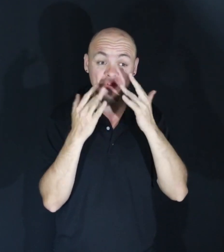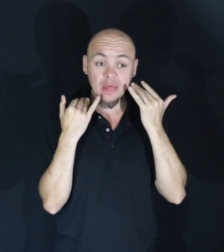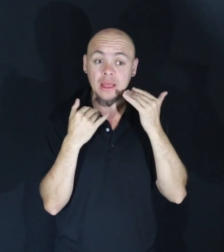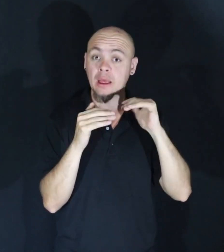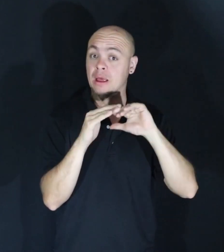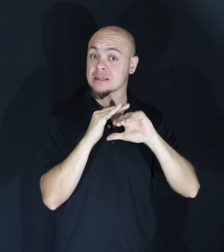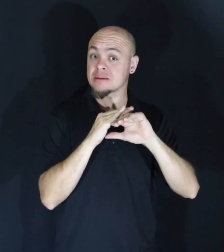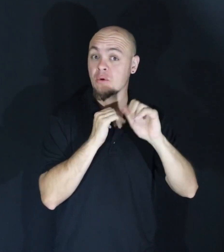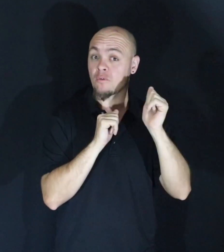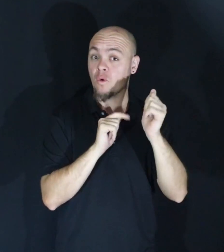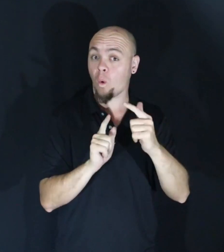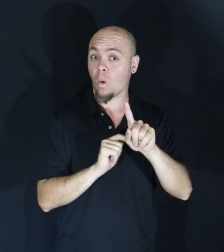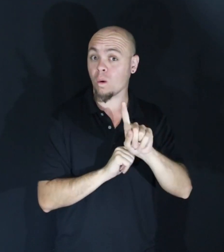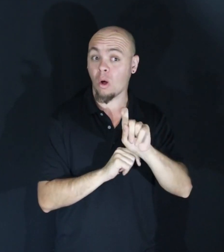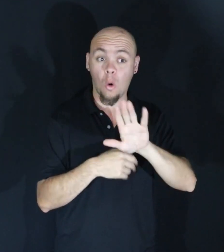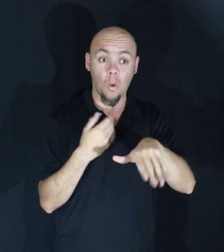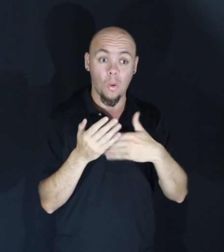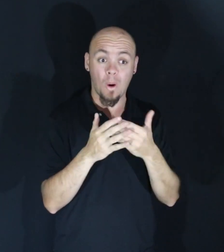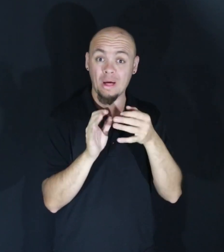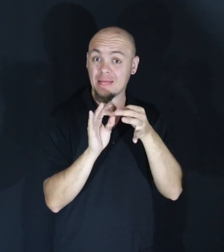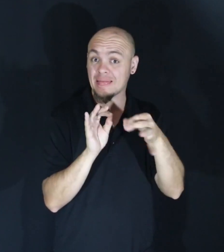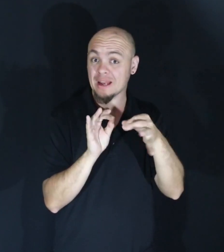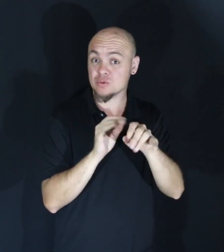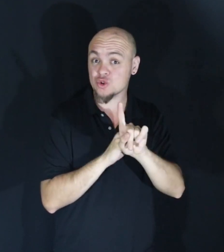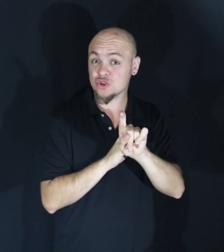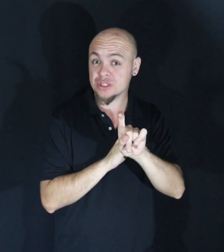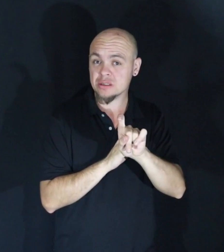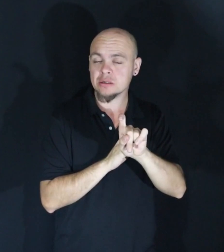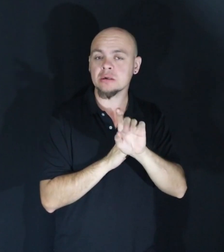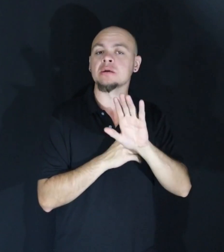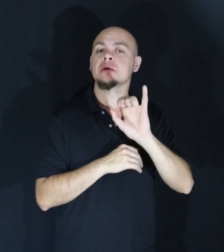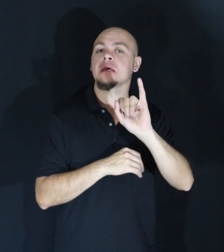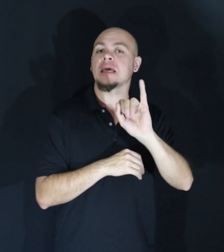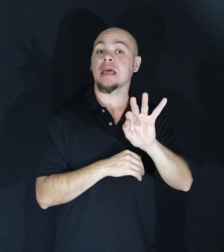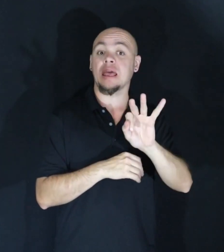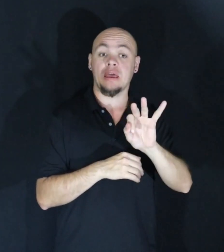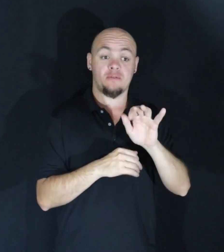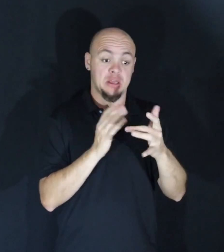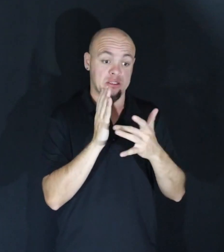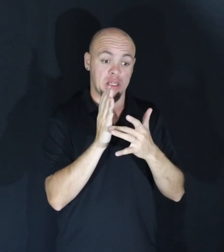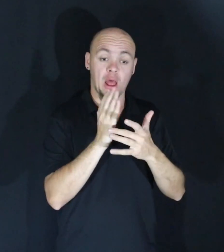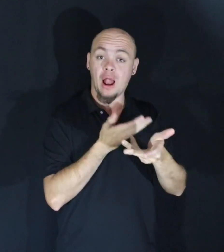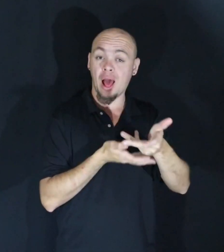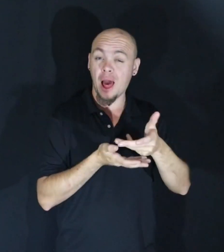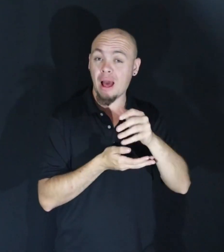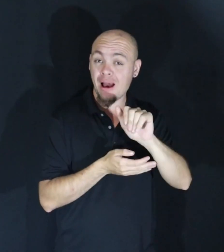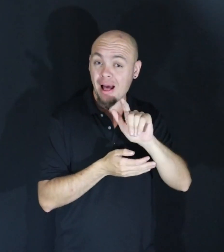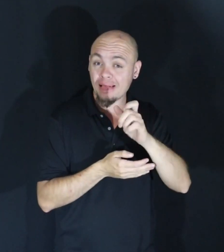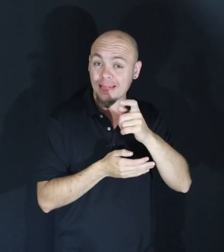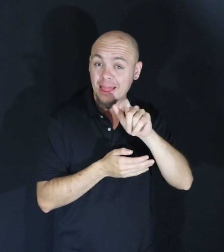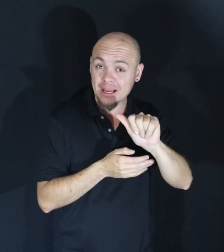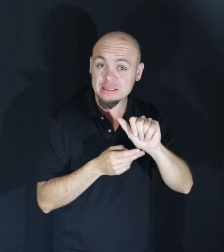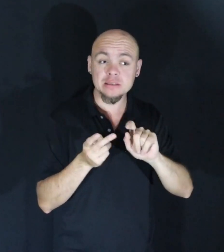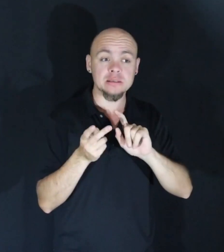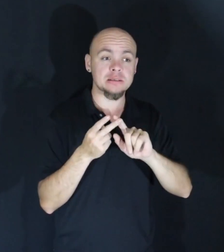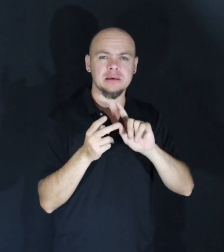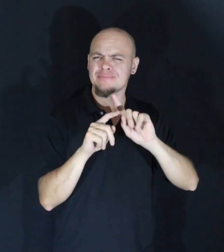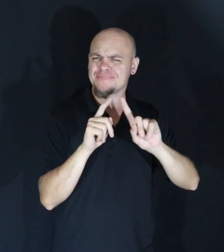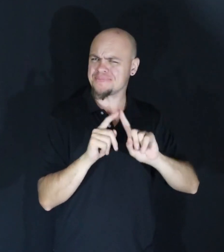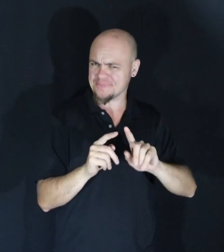everybody in all languages? And if you talk to a device like me with Alexa or Siri, Bixby,